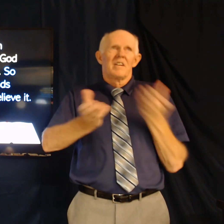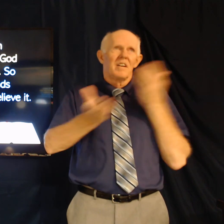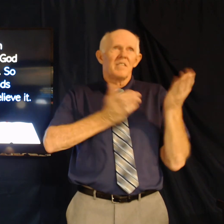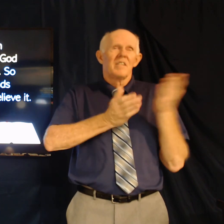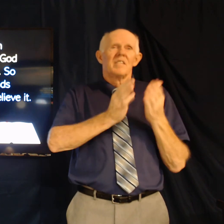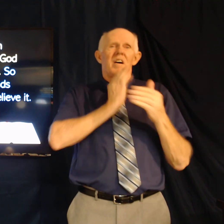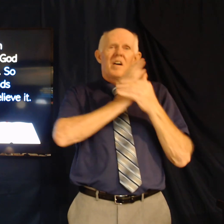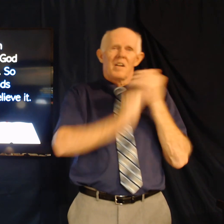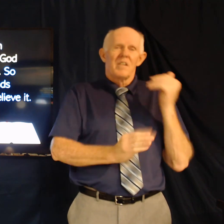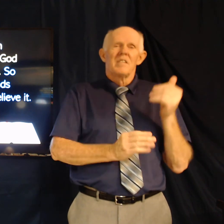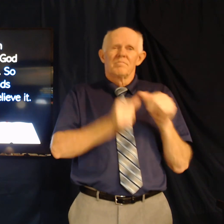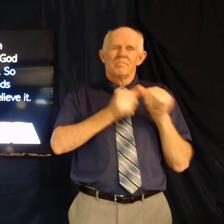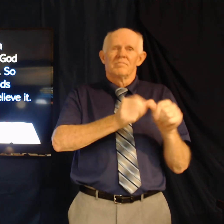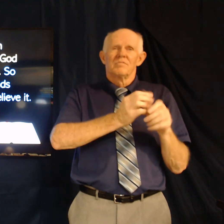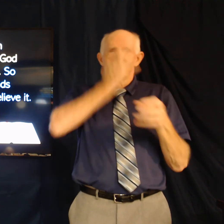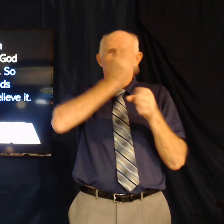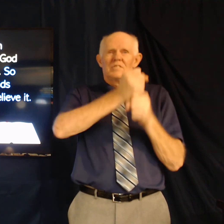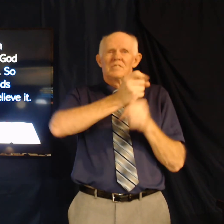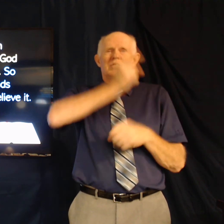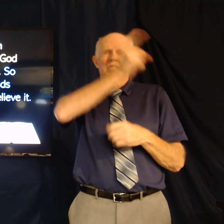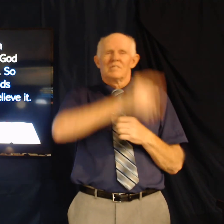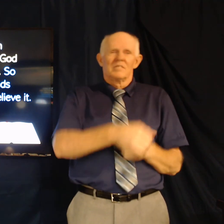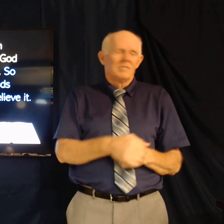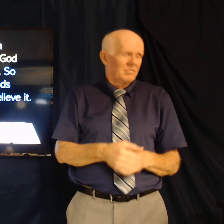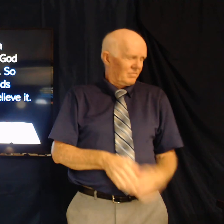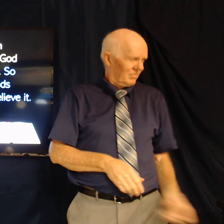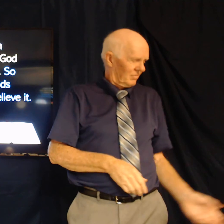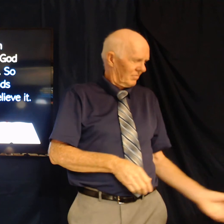when we are saved and serving God and trusting him.